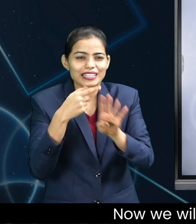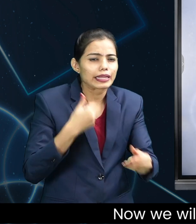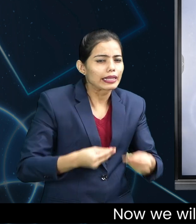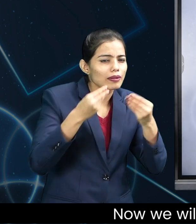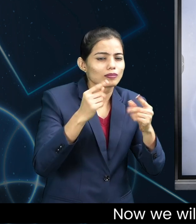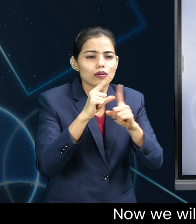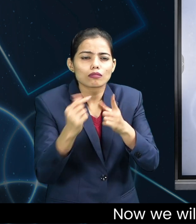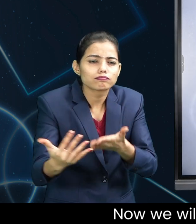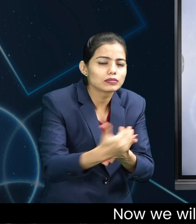set.